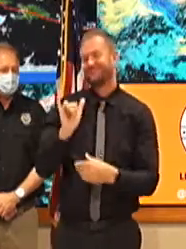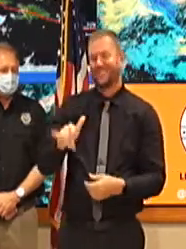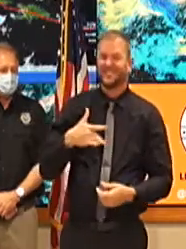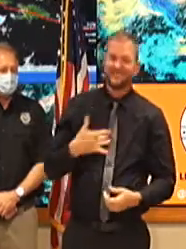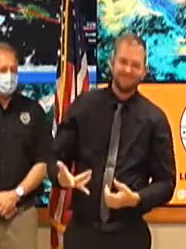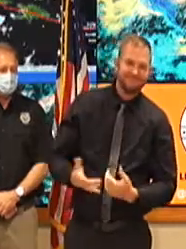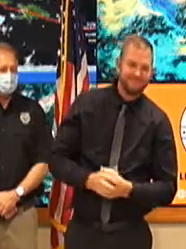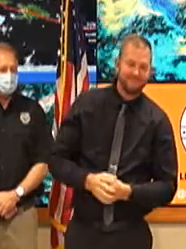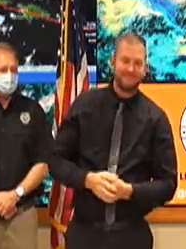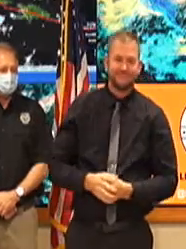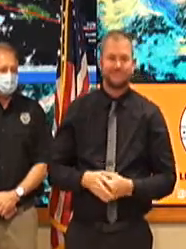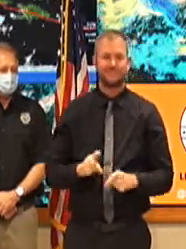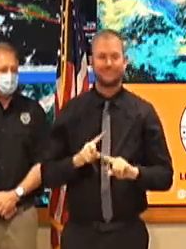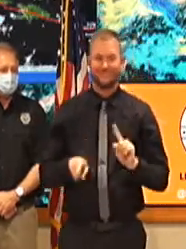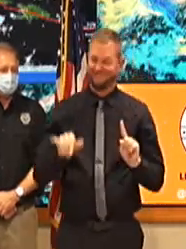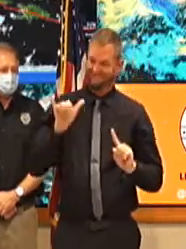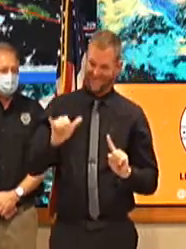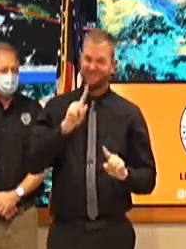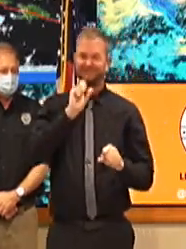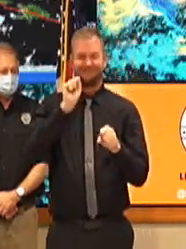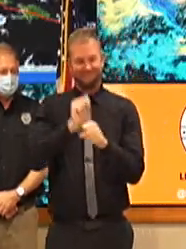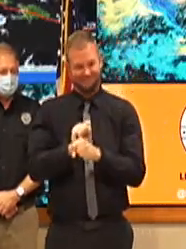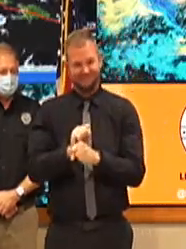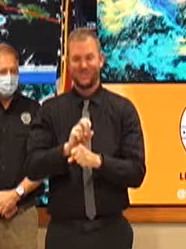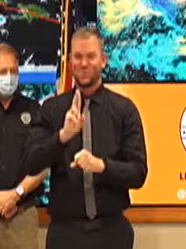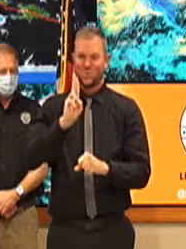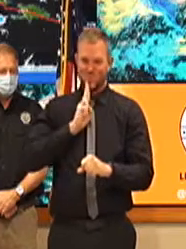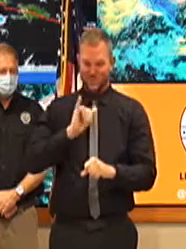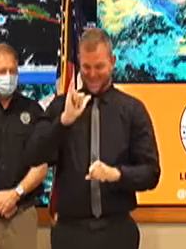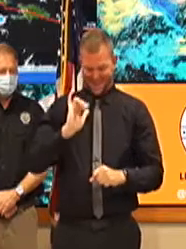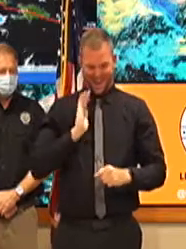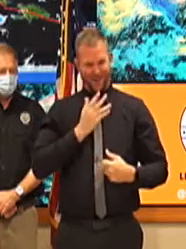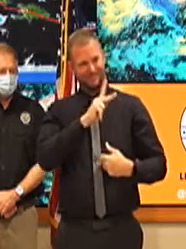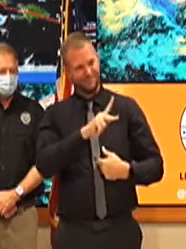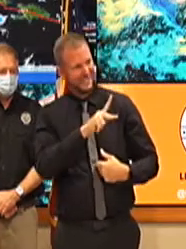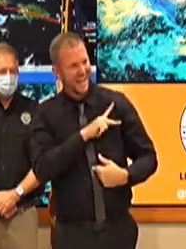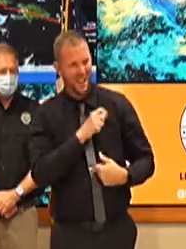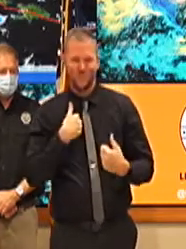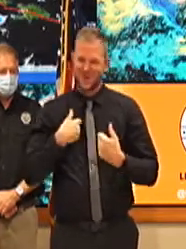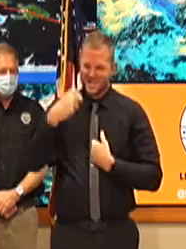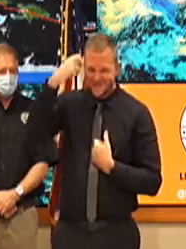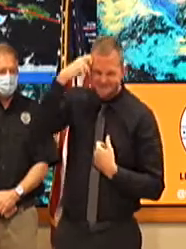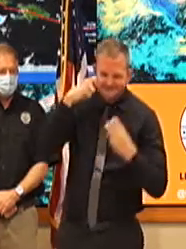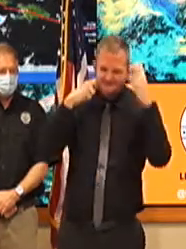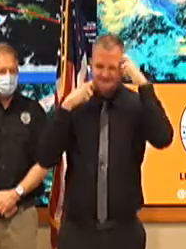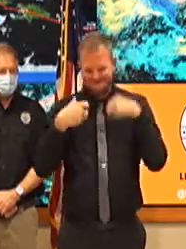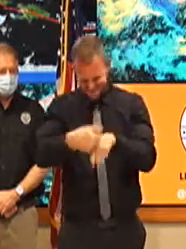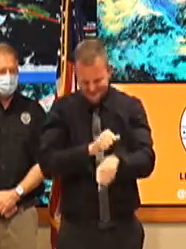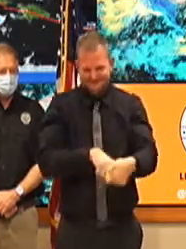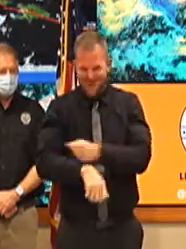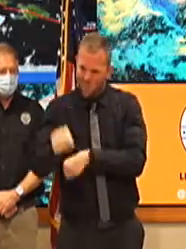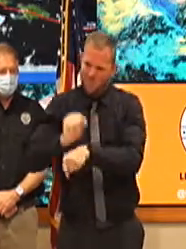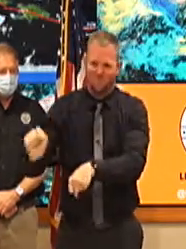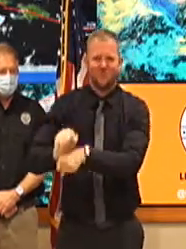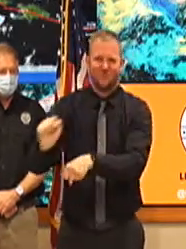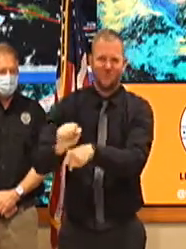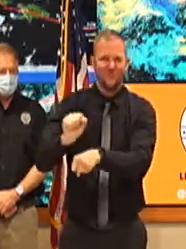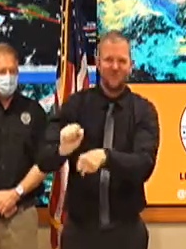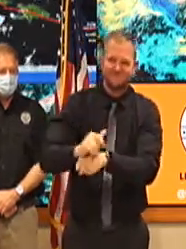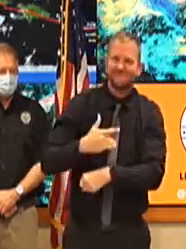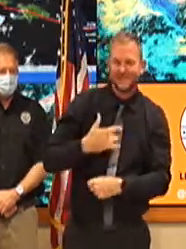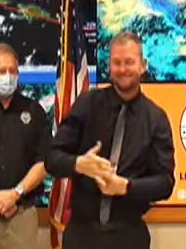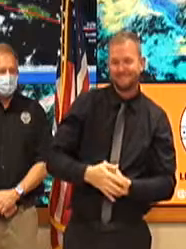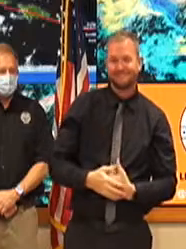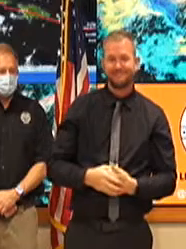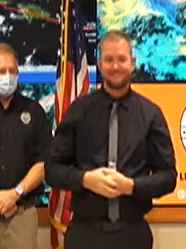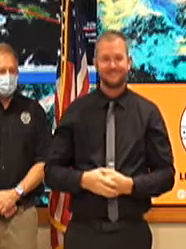the courage of our community, and we have many great things to be thankful for. So we'll keep everyone posted. Please stay abreast